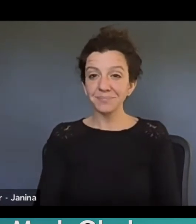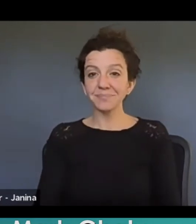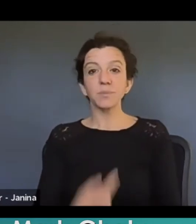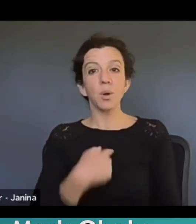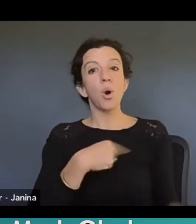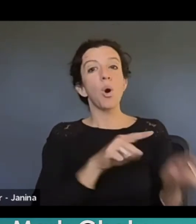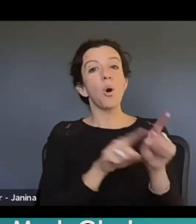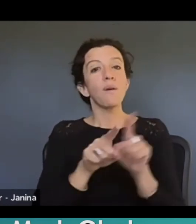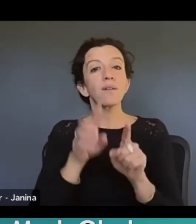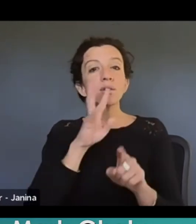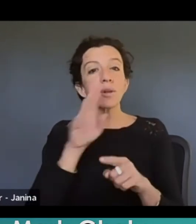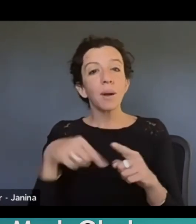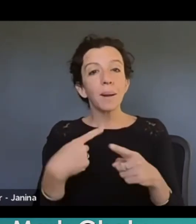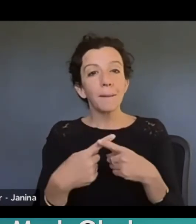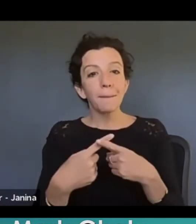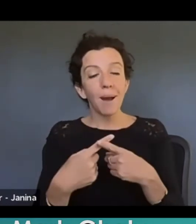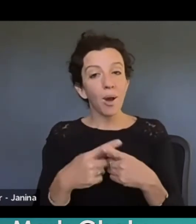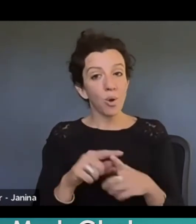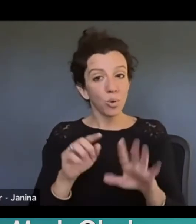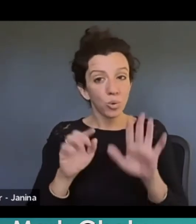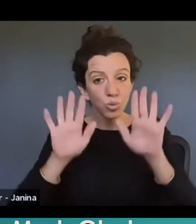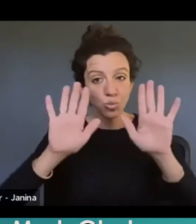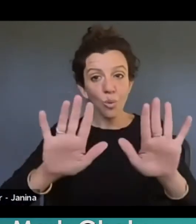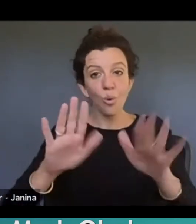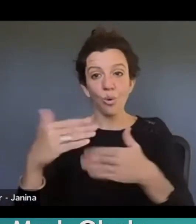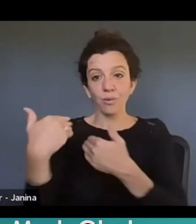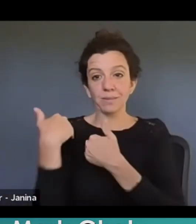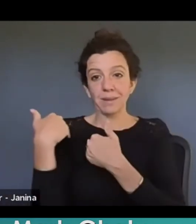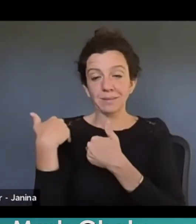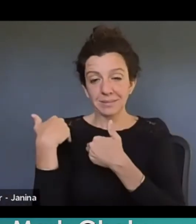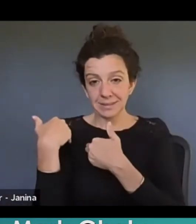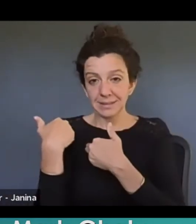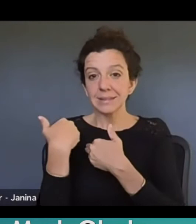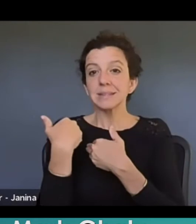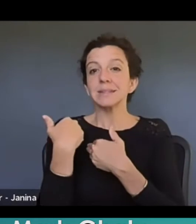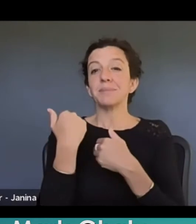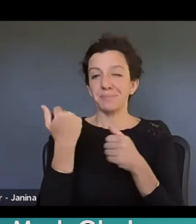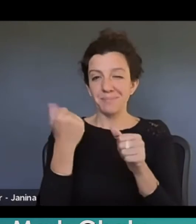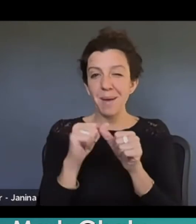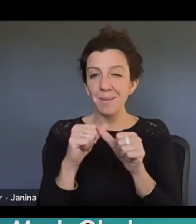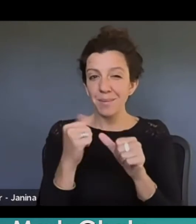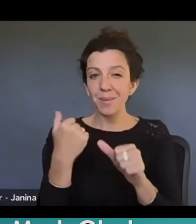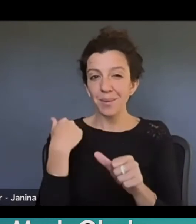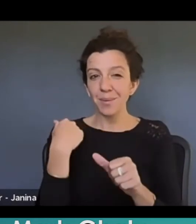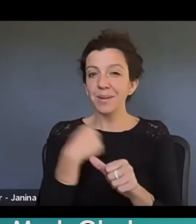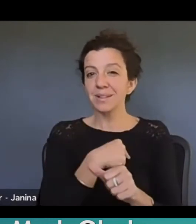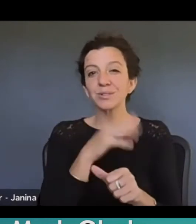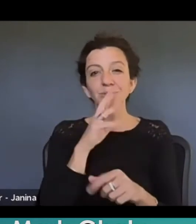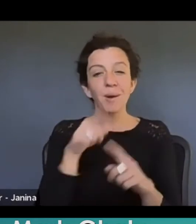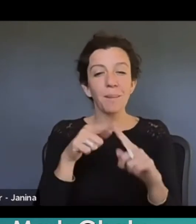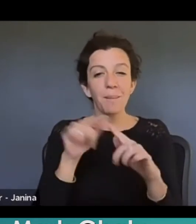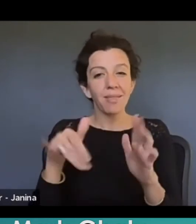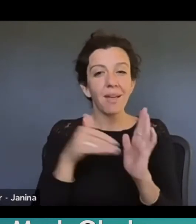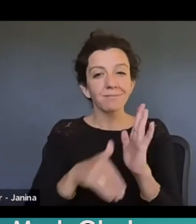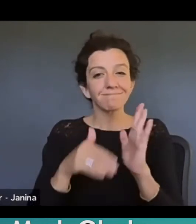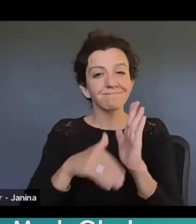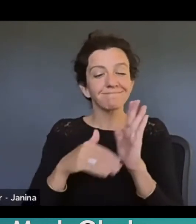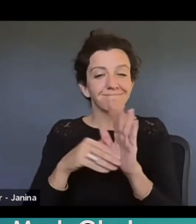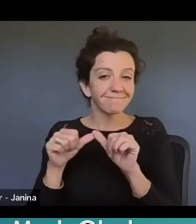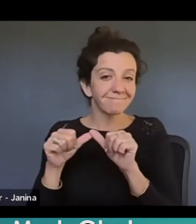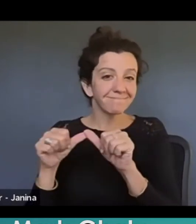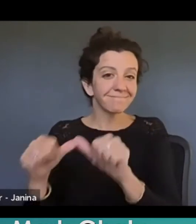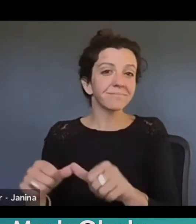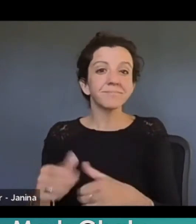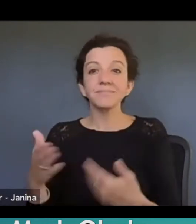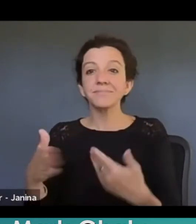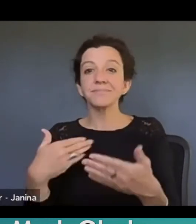about this sector of personal responsibility. We focused on sector guidance throughout our entire reopening process, whether it's about